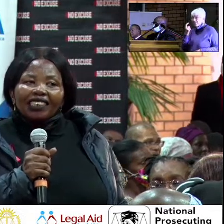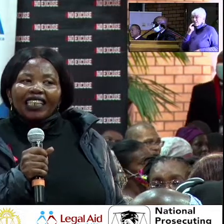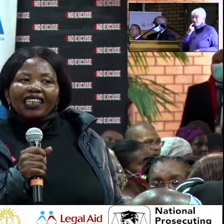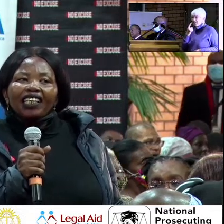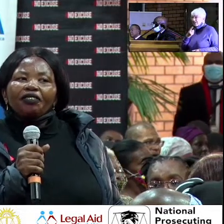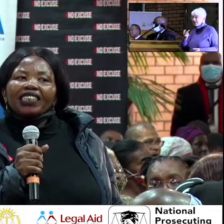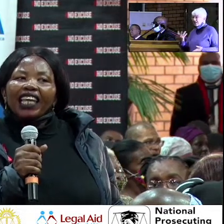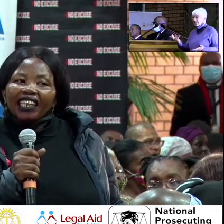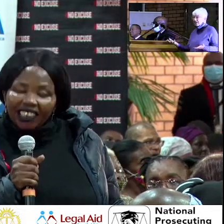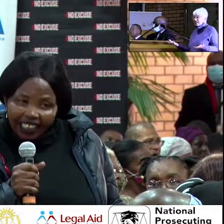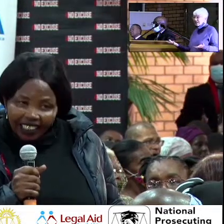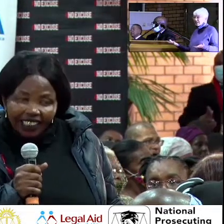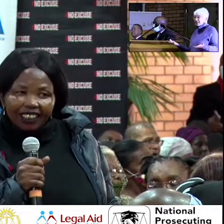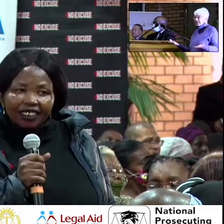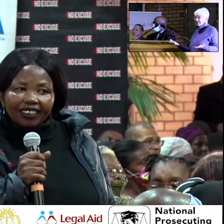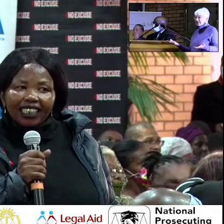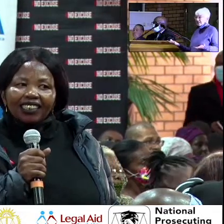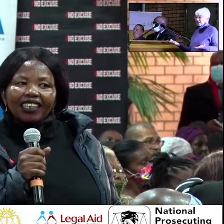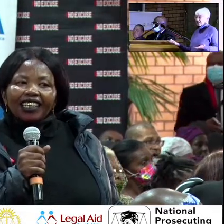SAPS is still investigating.